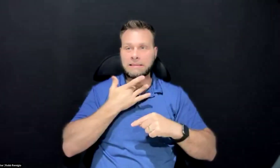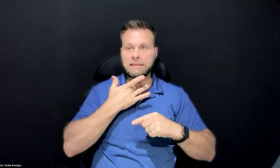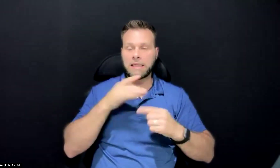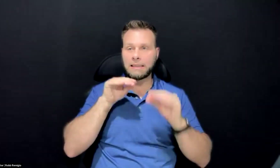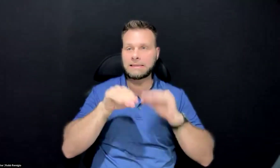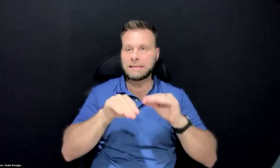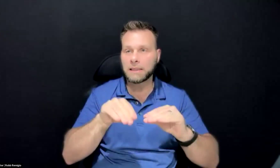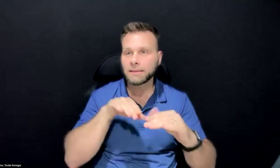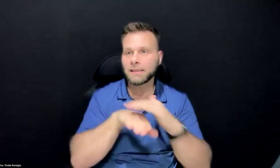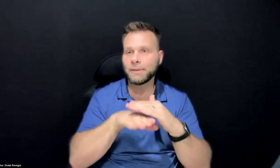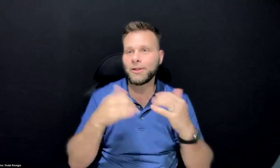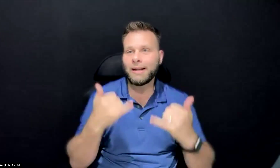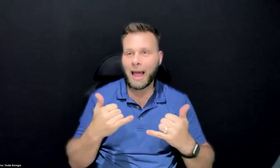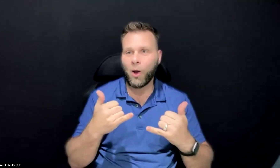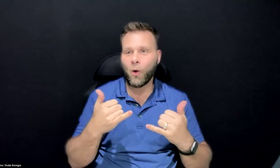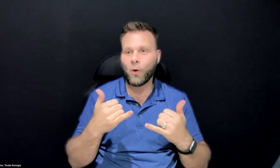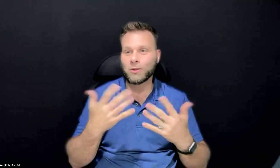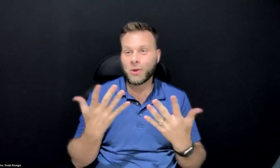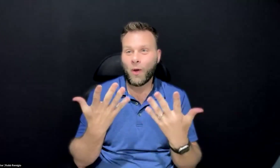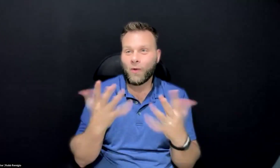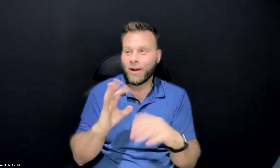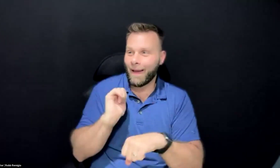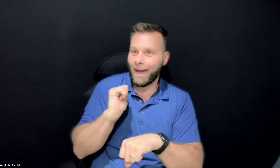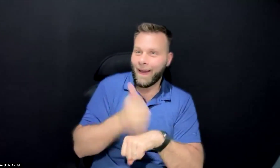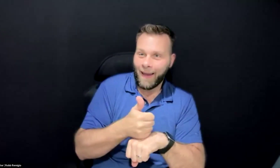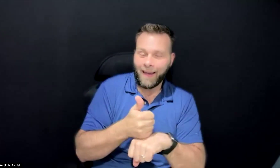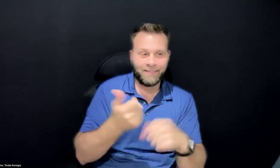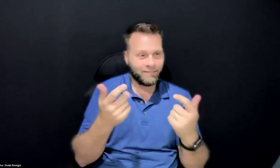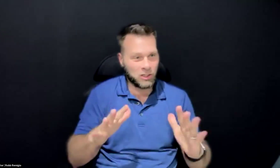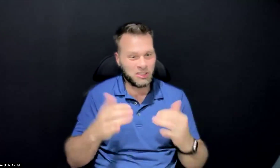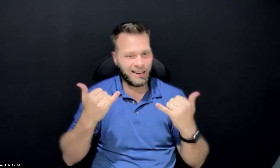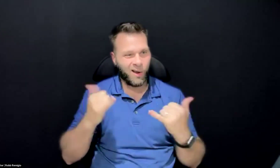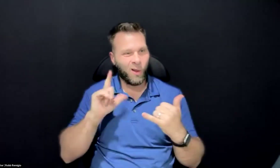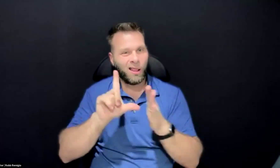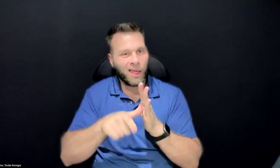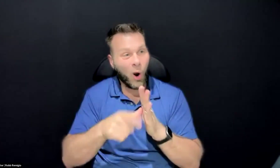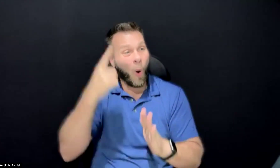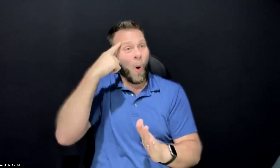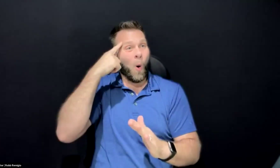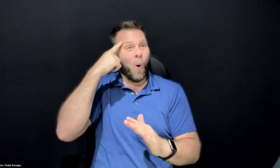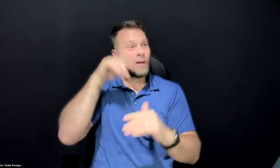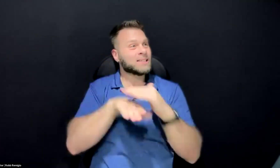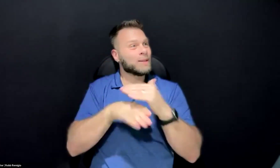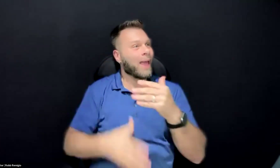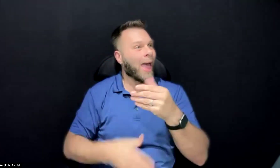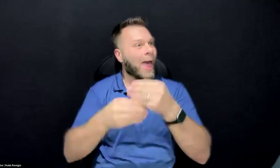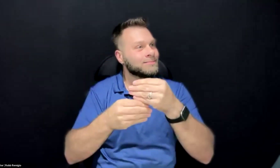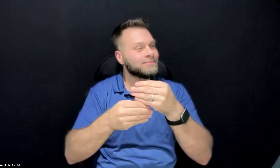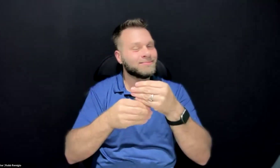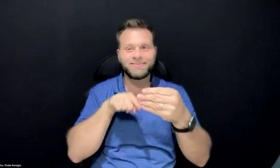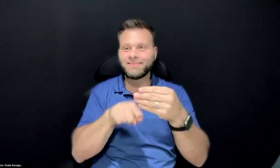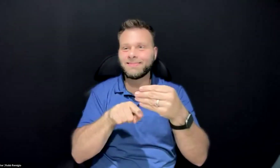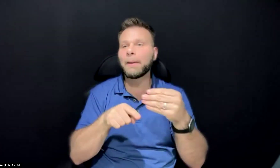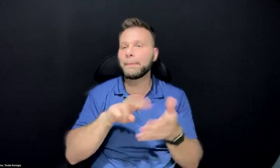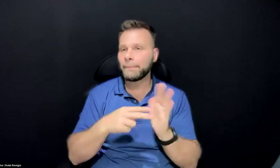why that's a bad thing, right? You're trying to bolt something on it later on as an afterthought. So there's going to be some growing pains